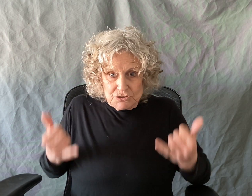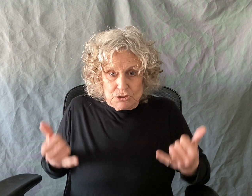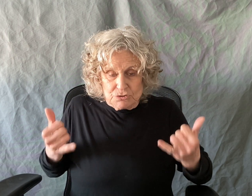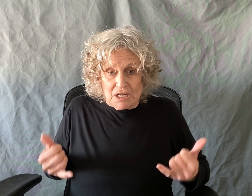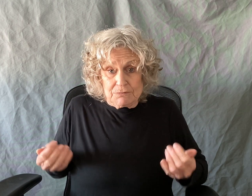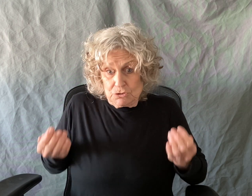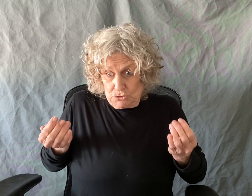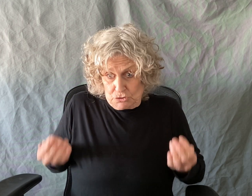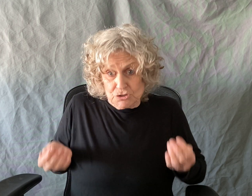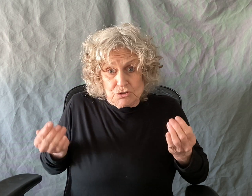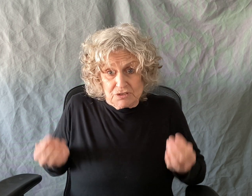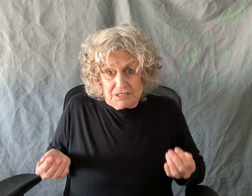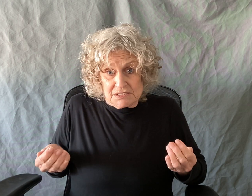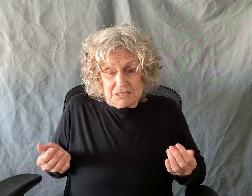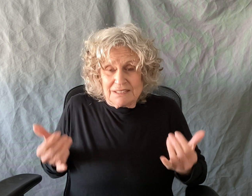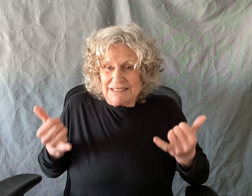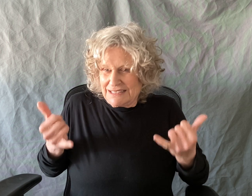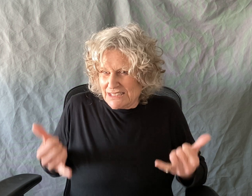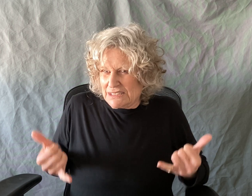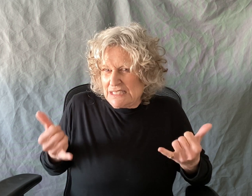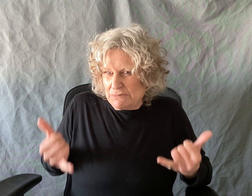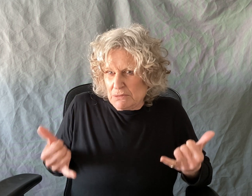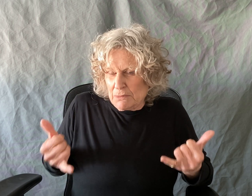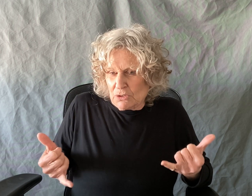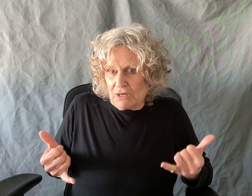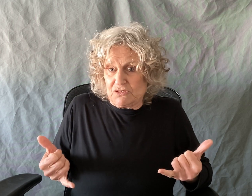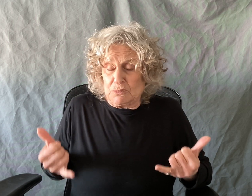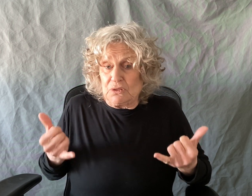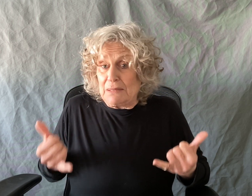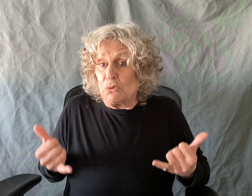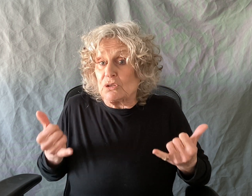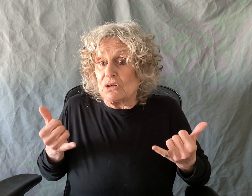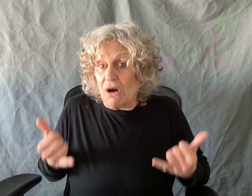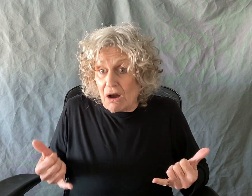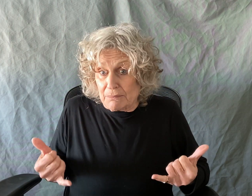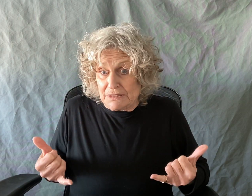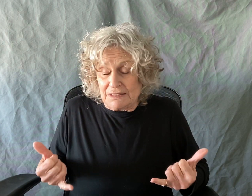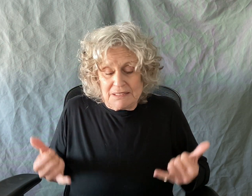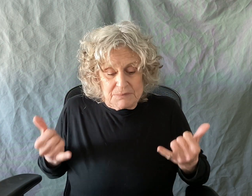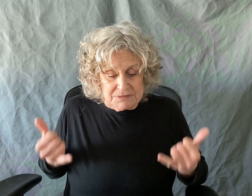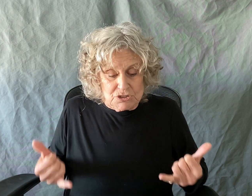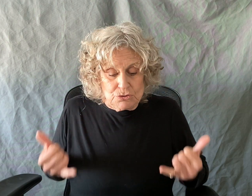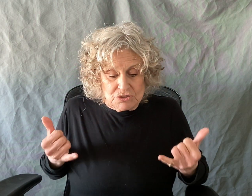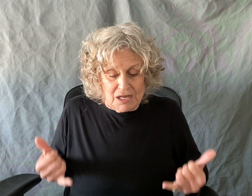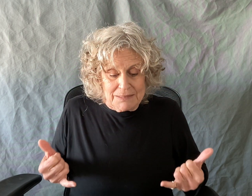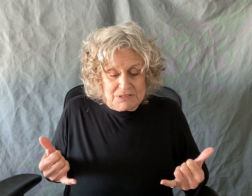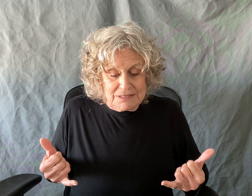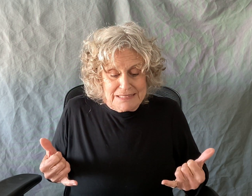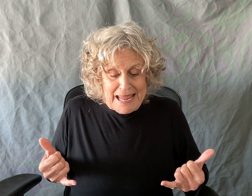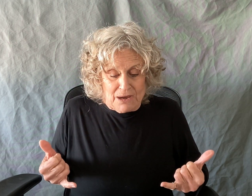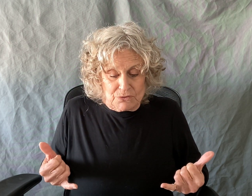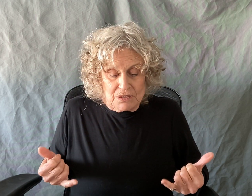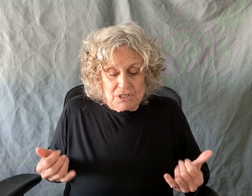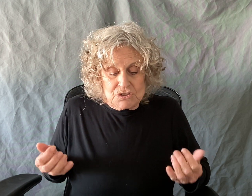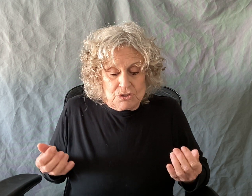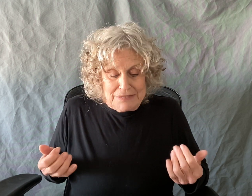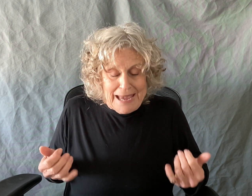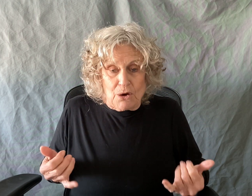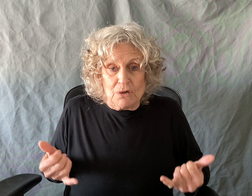2 times. You could do this. This seems to be more comfortable and more common, but 2 times noun. So now, so